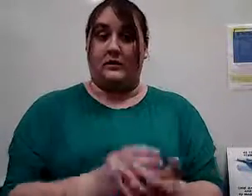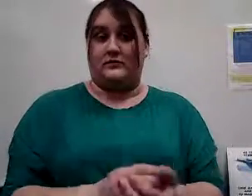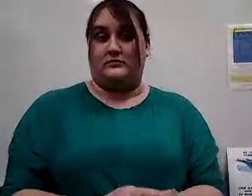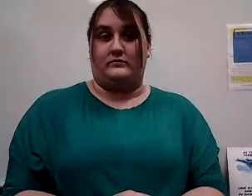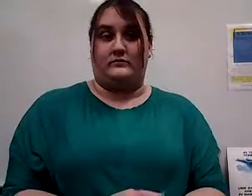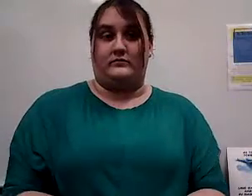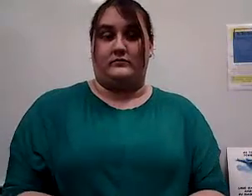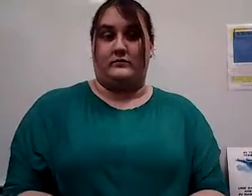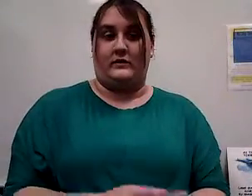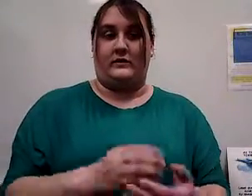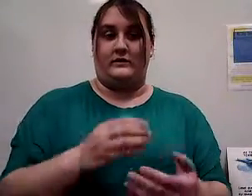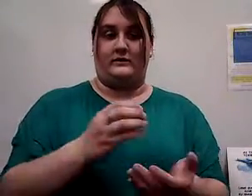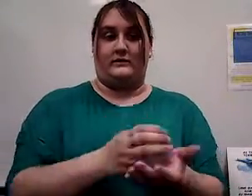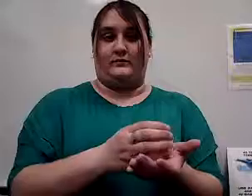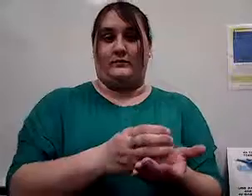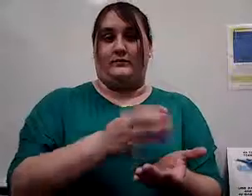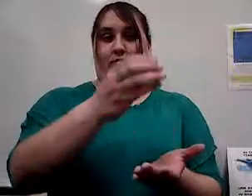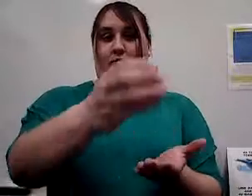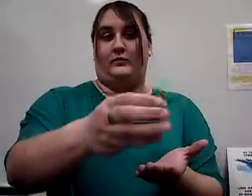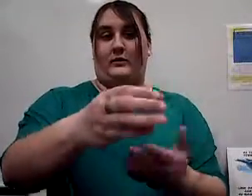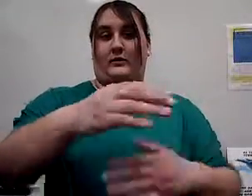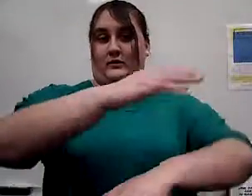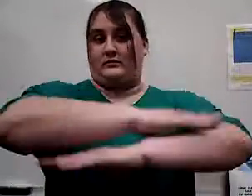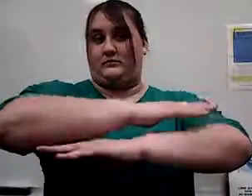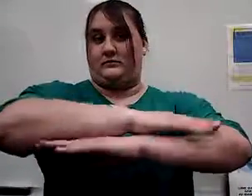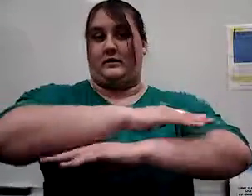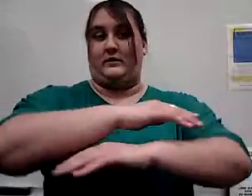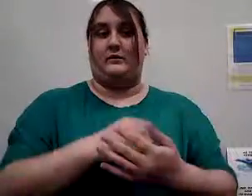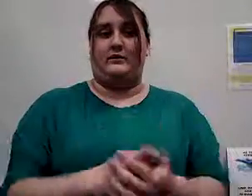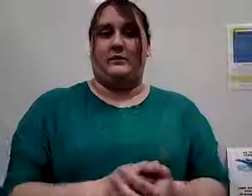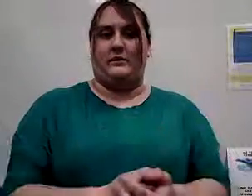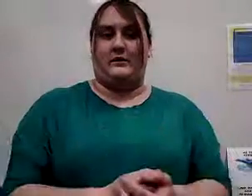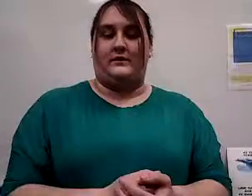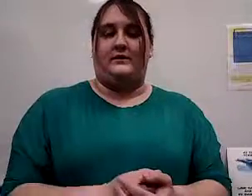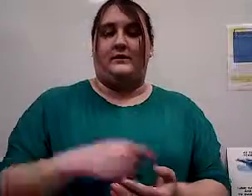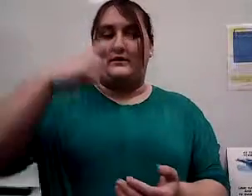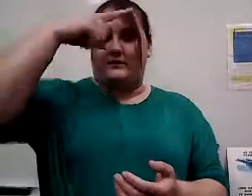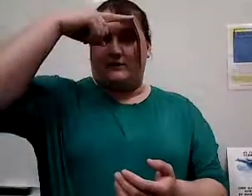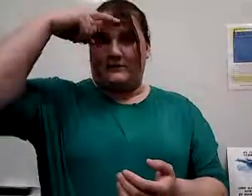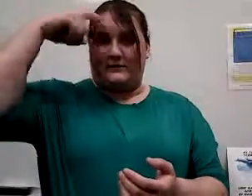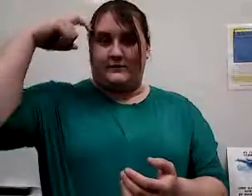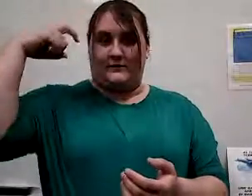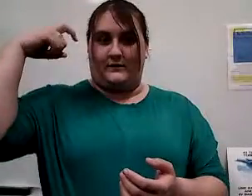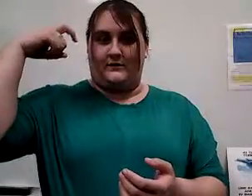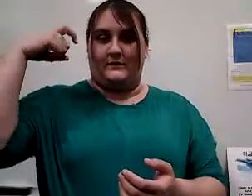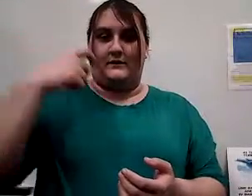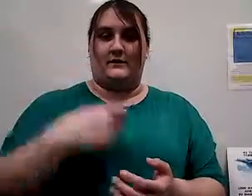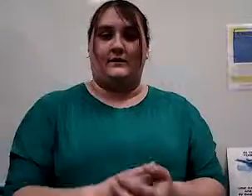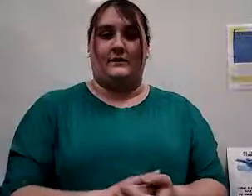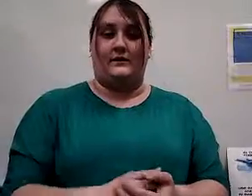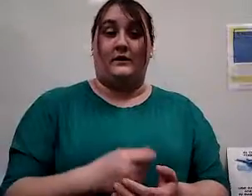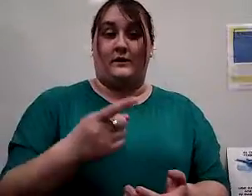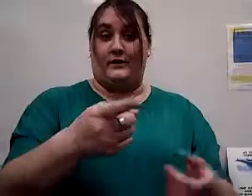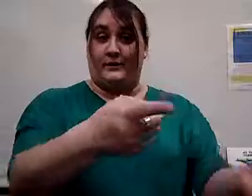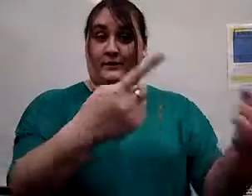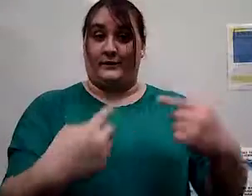a table or whatever, especially in summertime, you come back, and then there is moisture all around the outside of it. I did this,